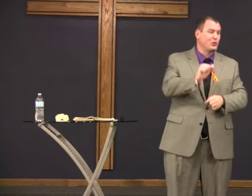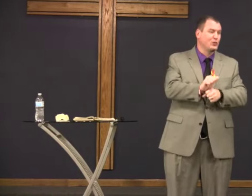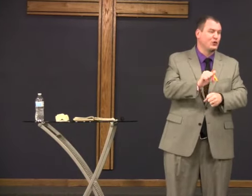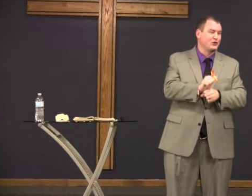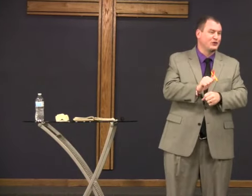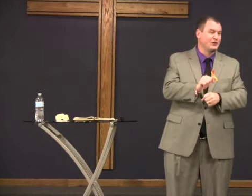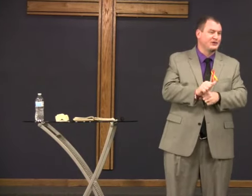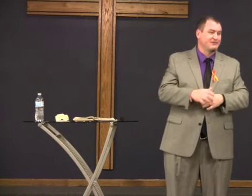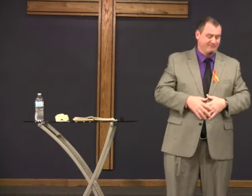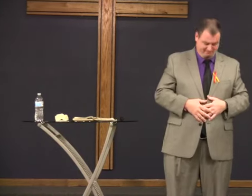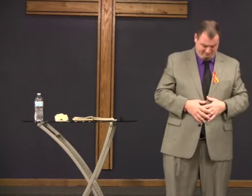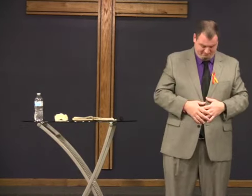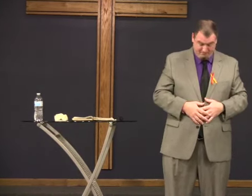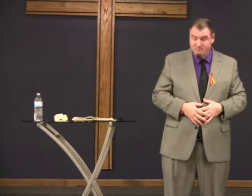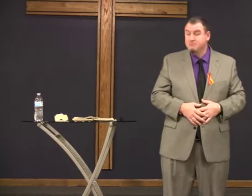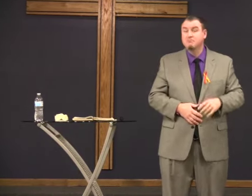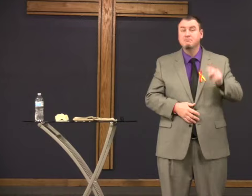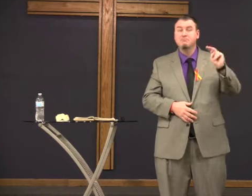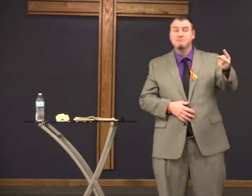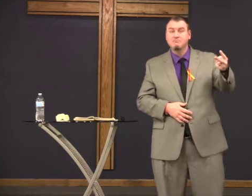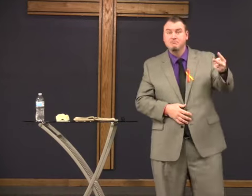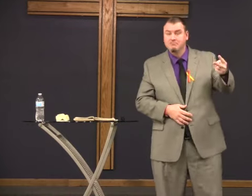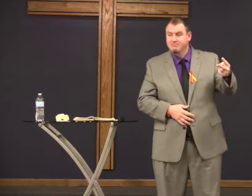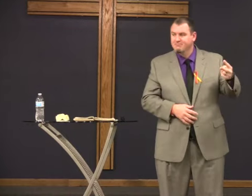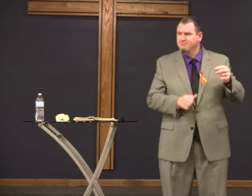turning. To do the work.